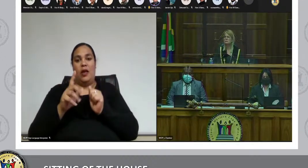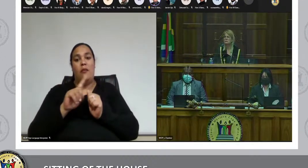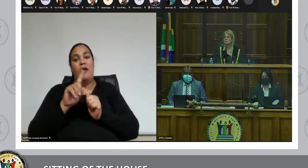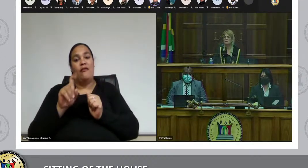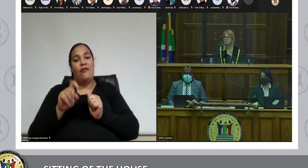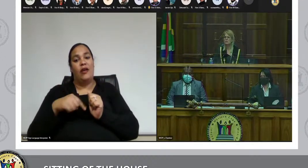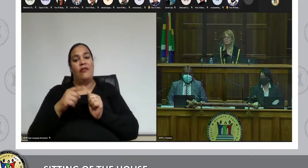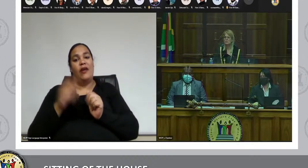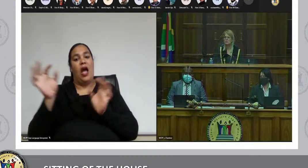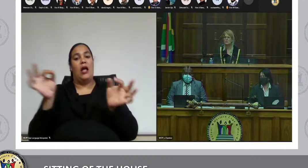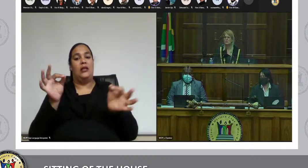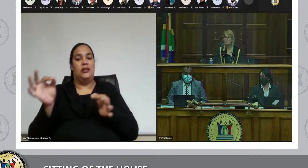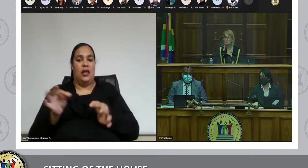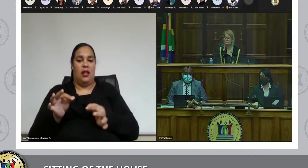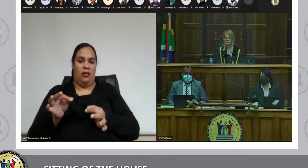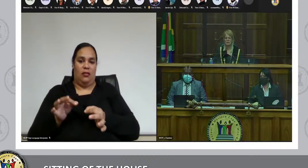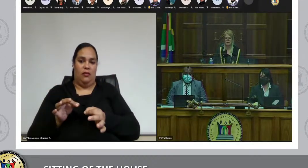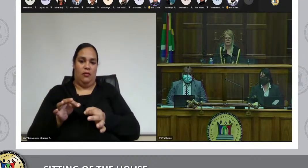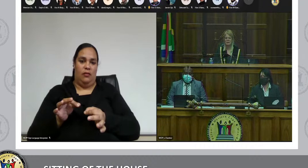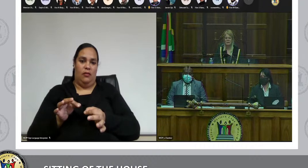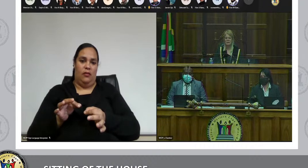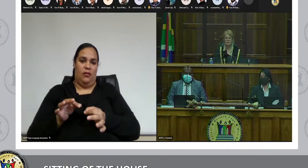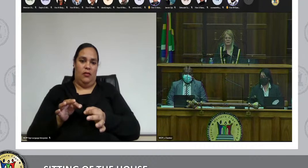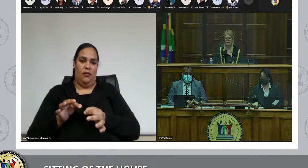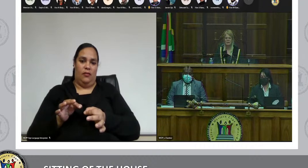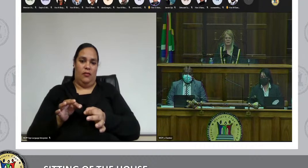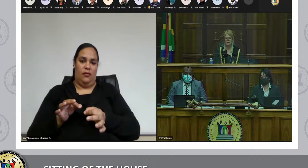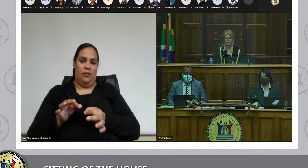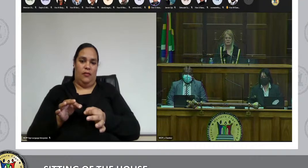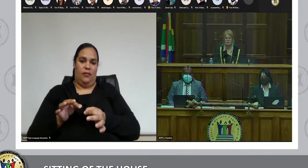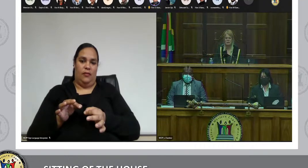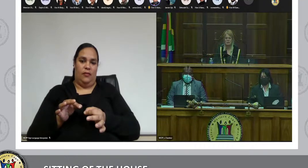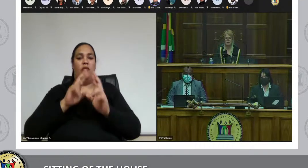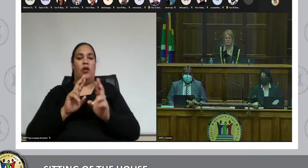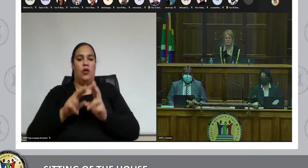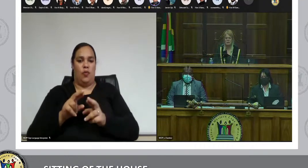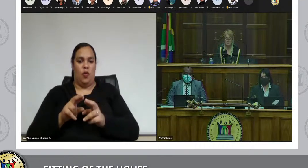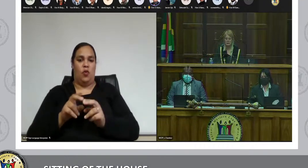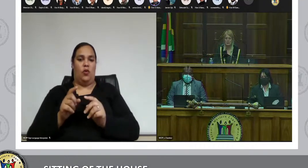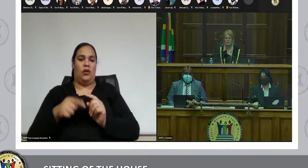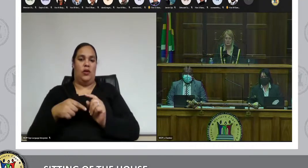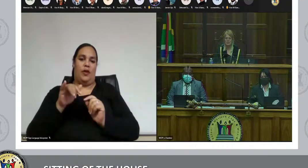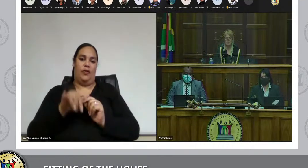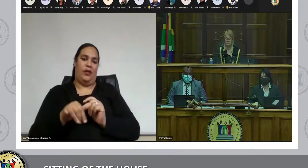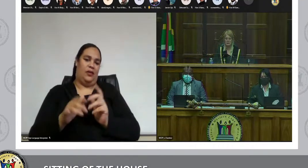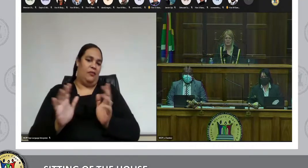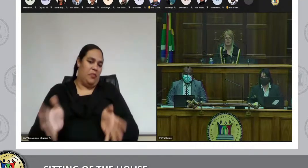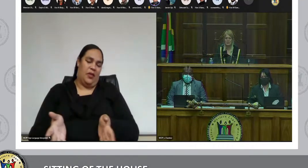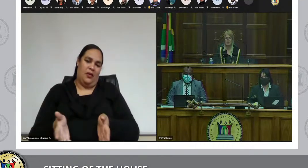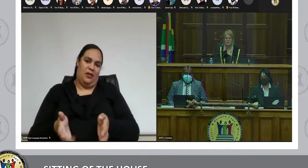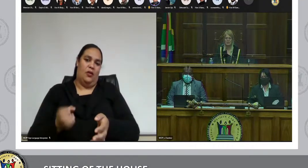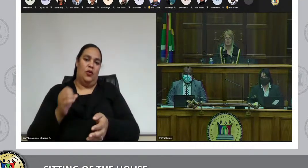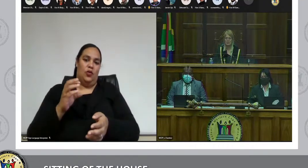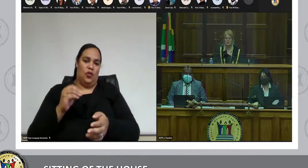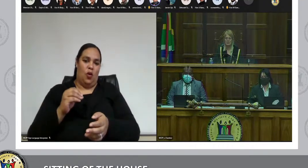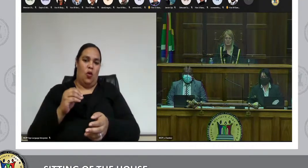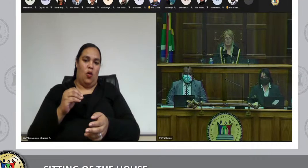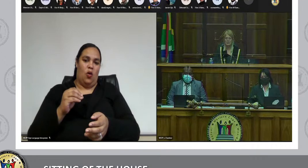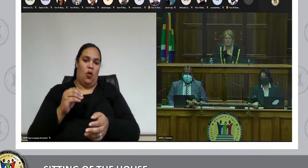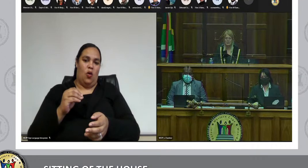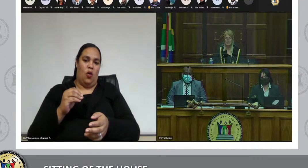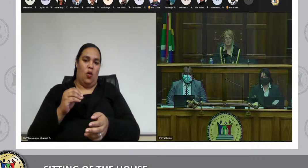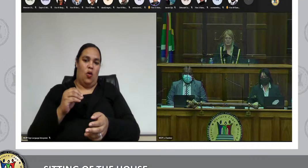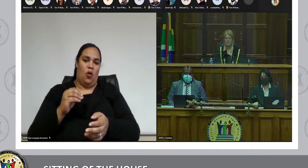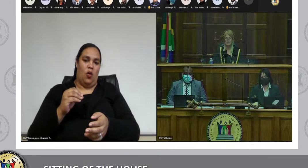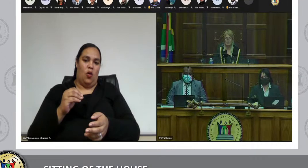oor aanstellings en verslagdoening daaromtrent, Deputy Speaker. So in die konteks